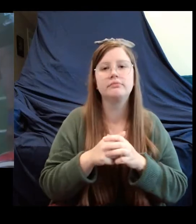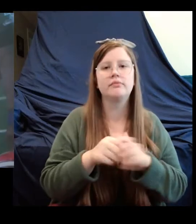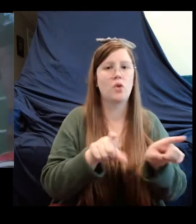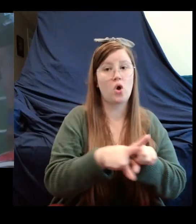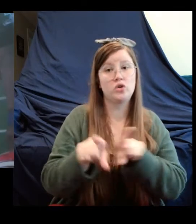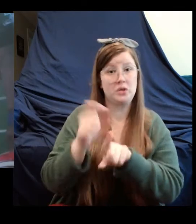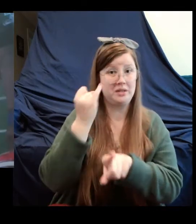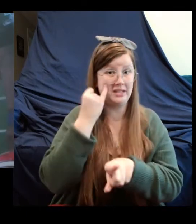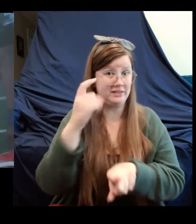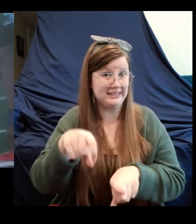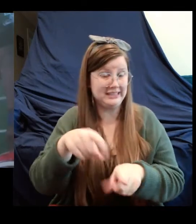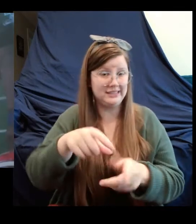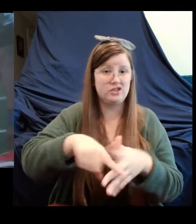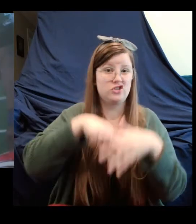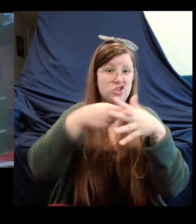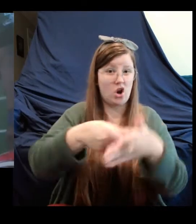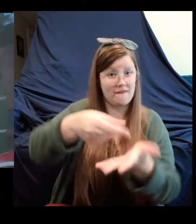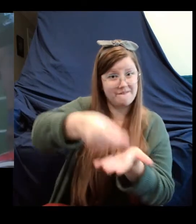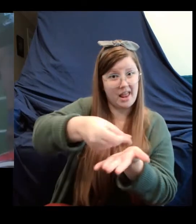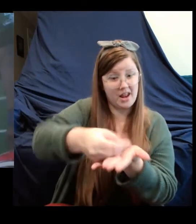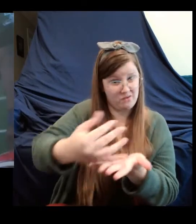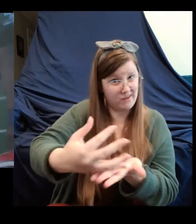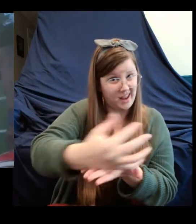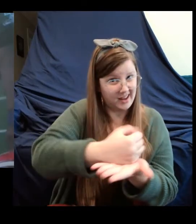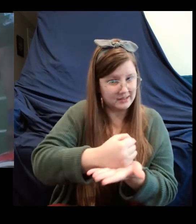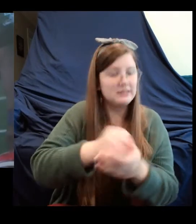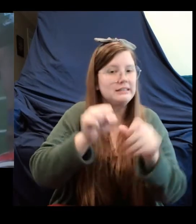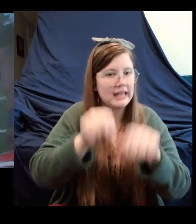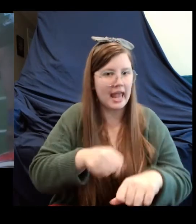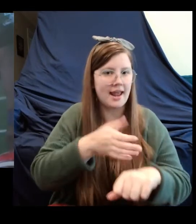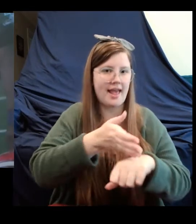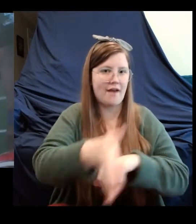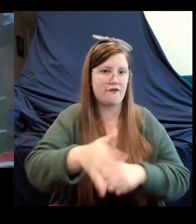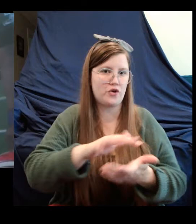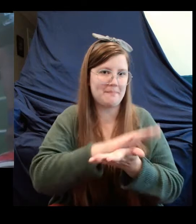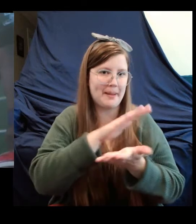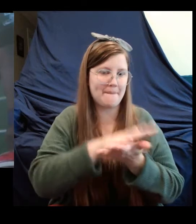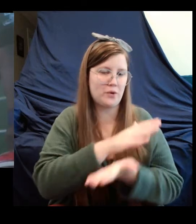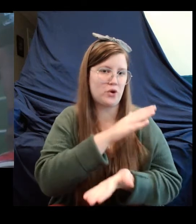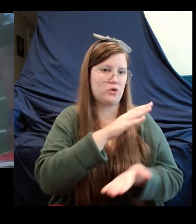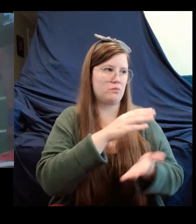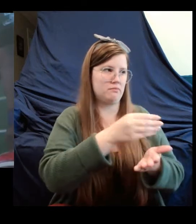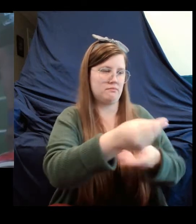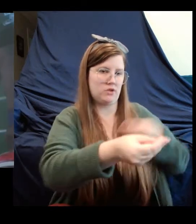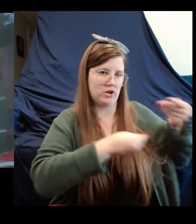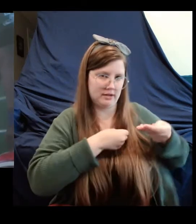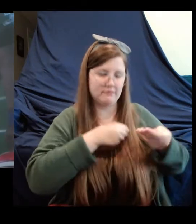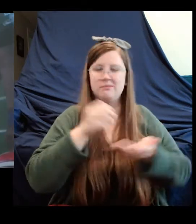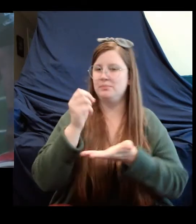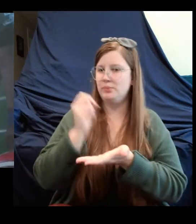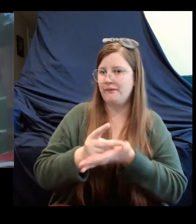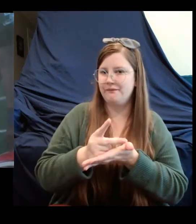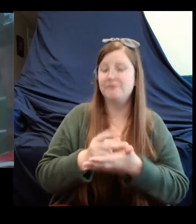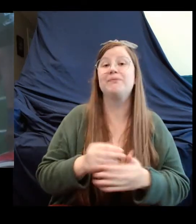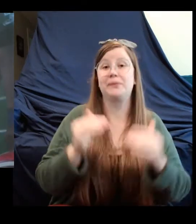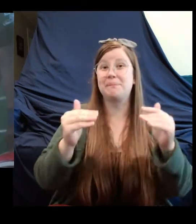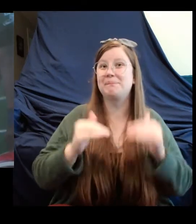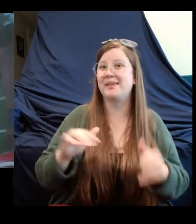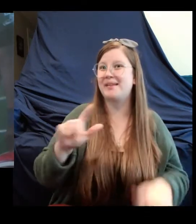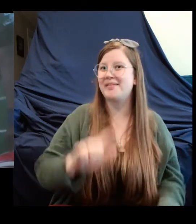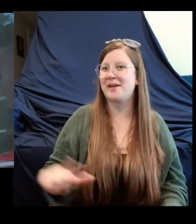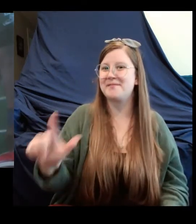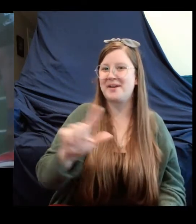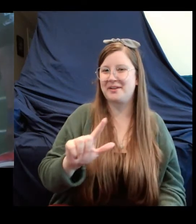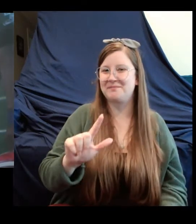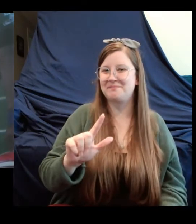fundraising if you like. All right, so get your club paperwork in. A note from the library, during